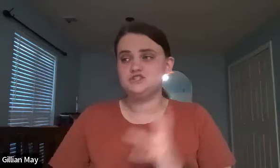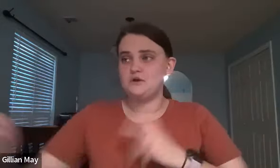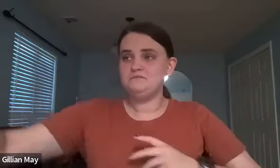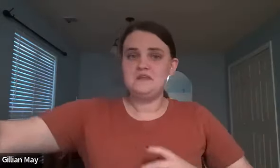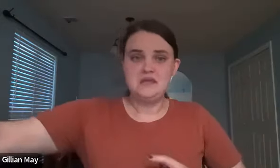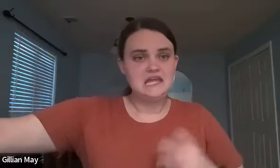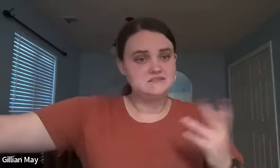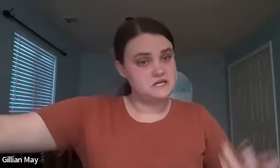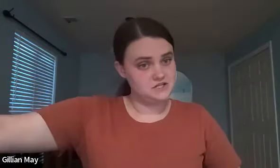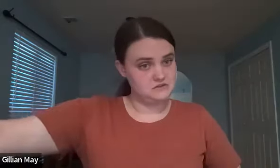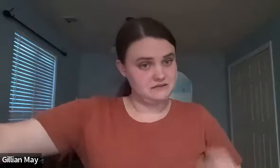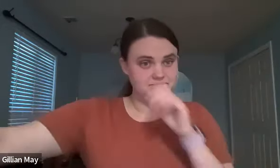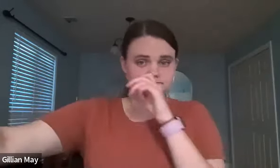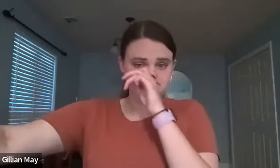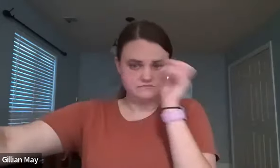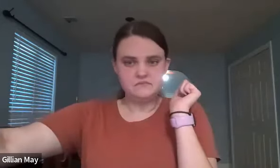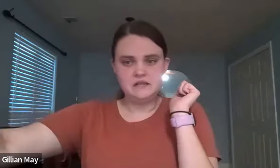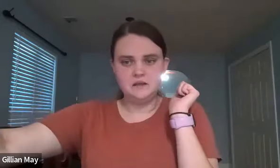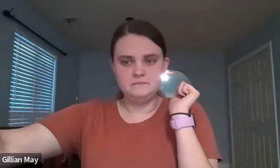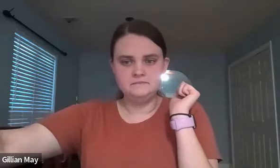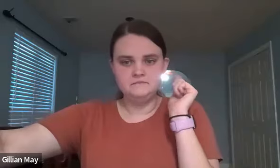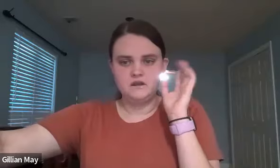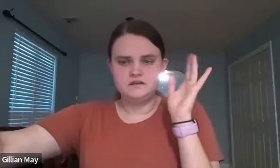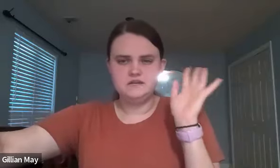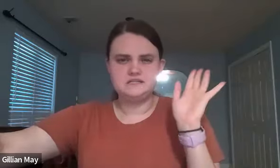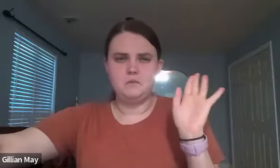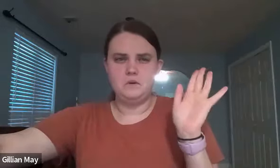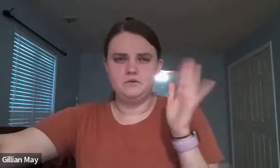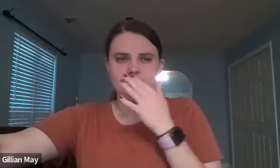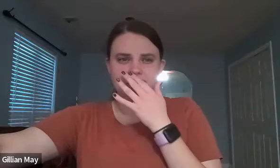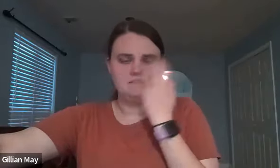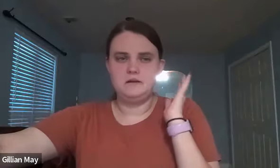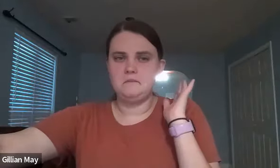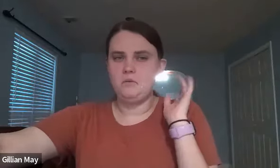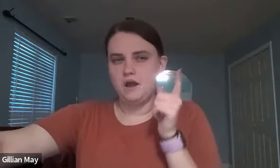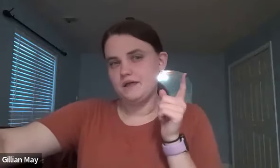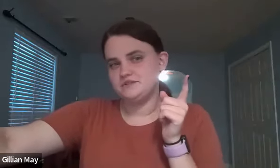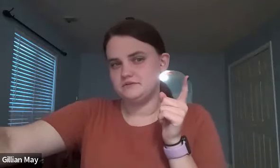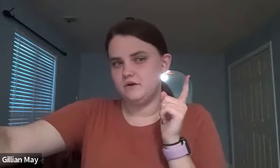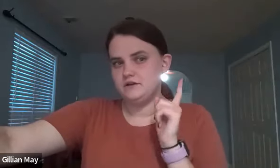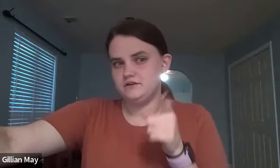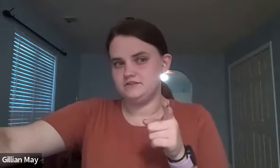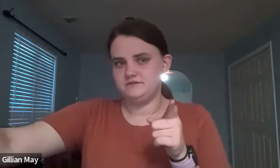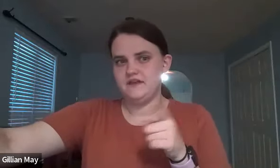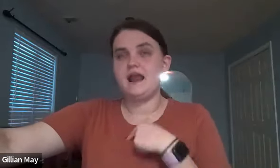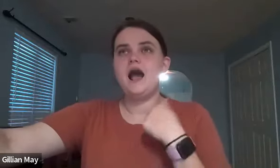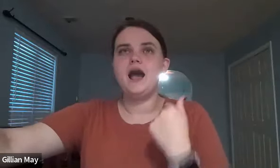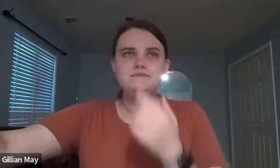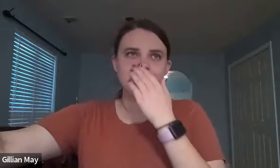So it's a very natural thing. I'll give you guys about one more minute, but while y'all are doing that, I'm going